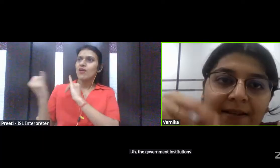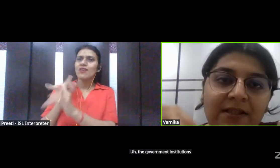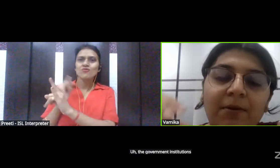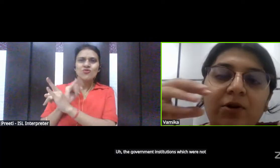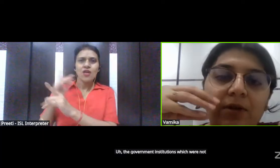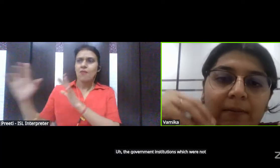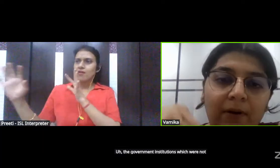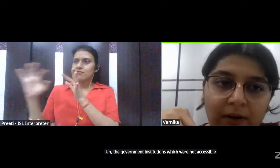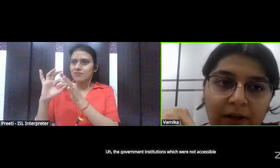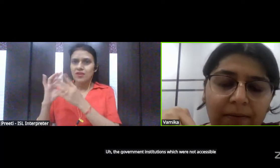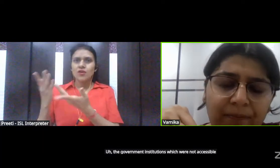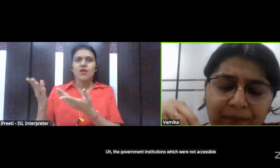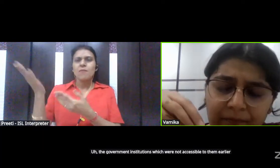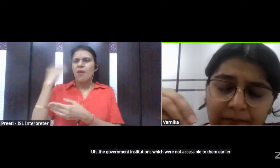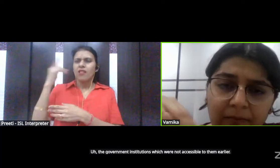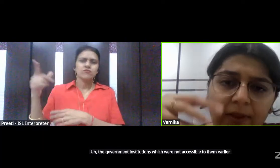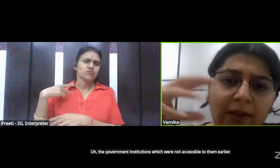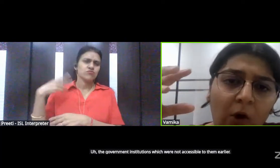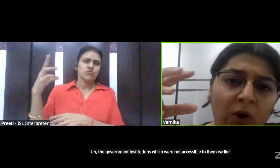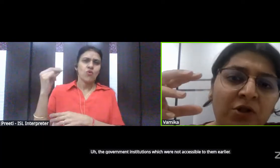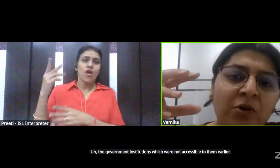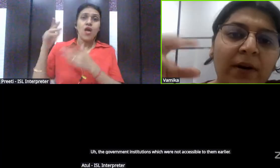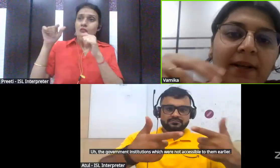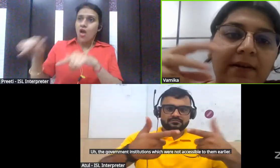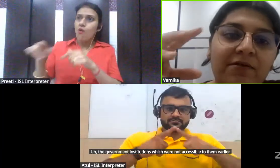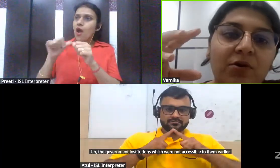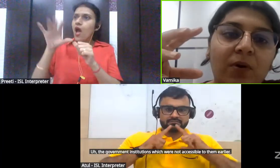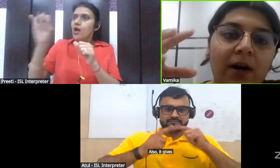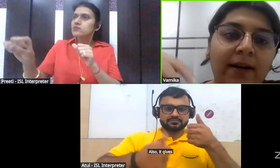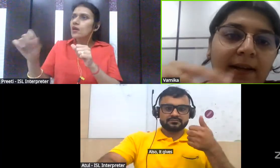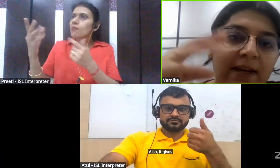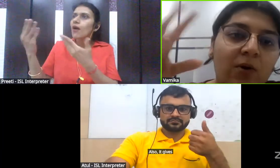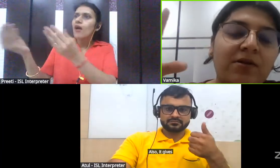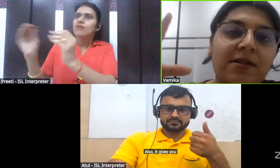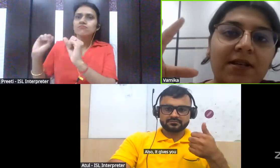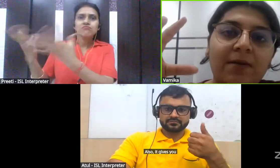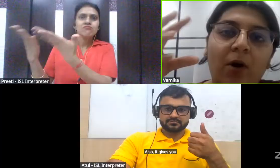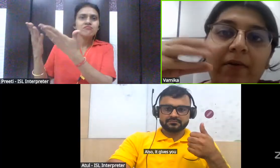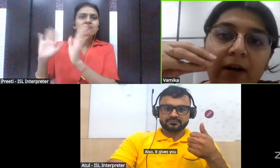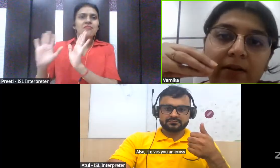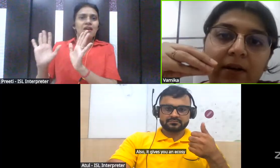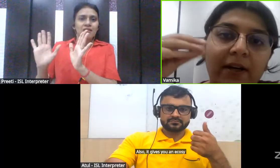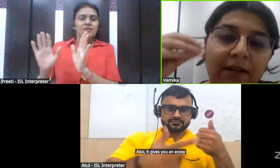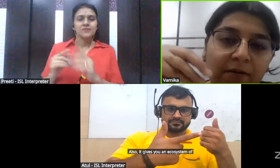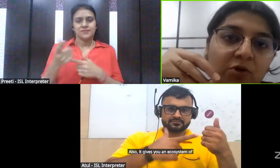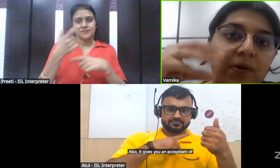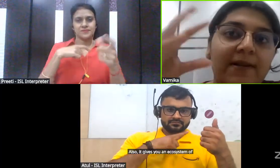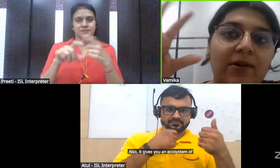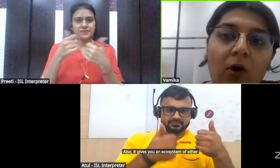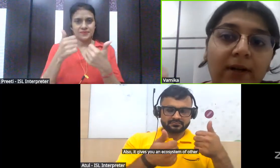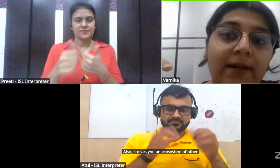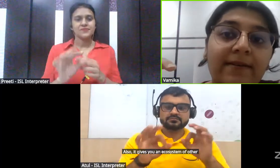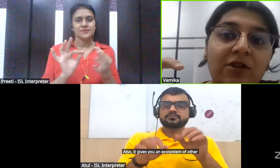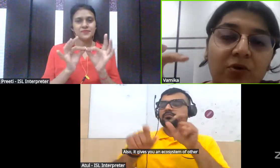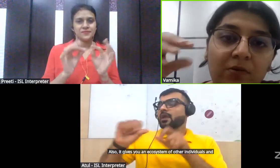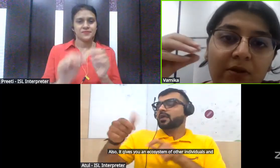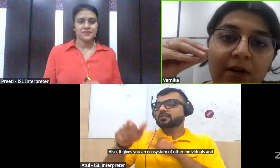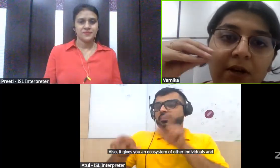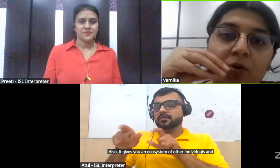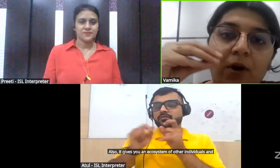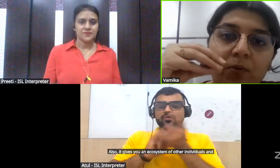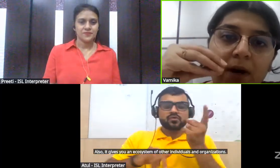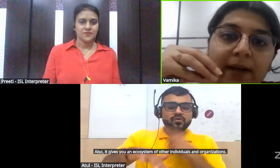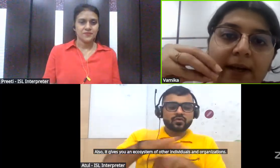not accessible to them earlier. Also, it gives you an ecosystem of other individuals and